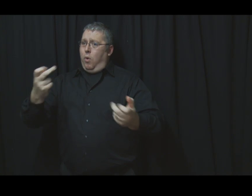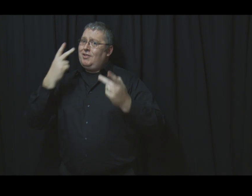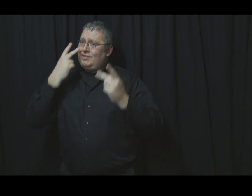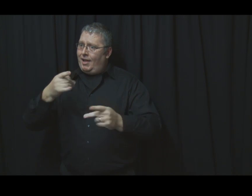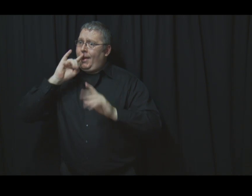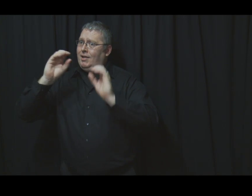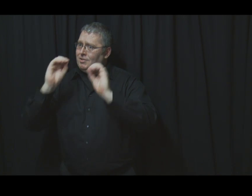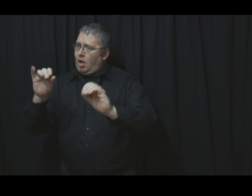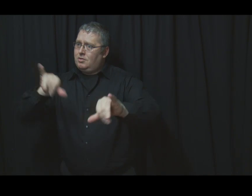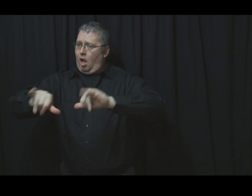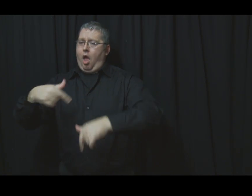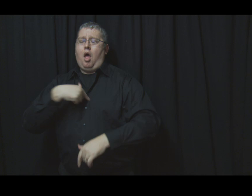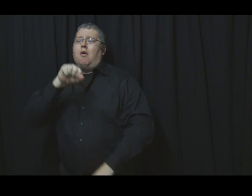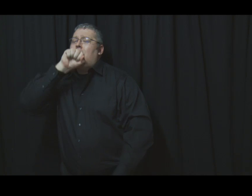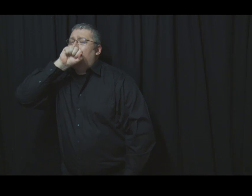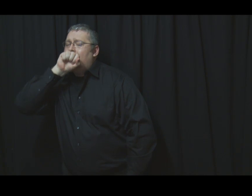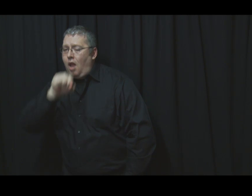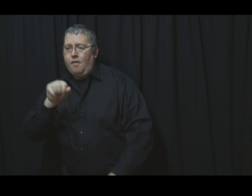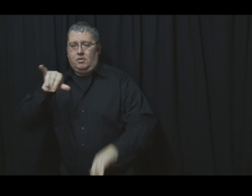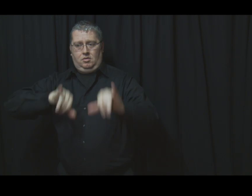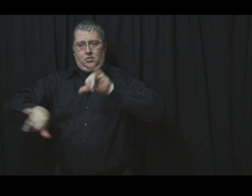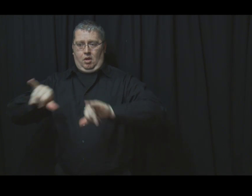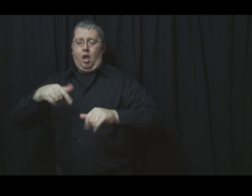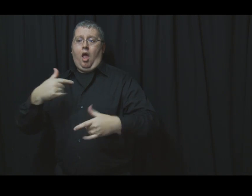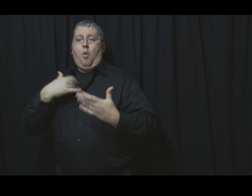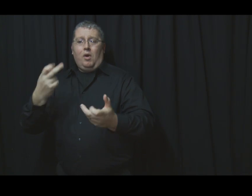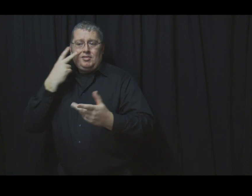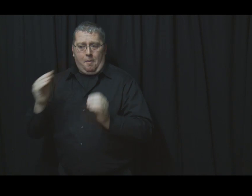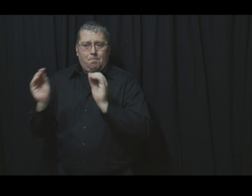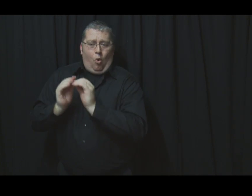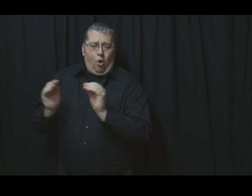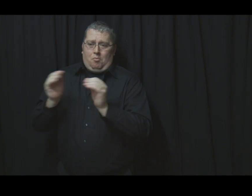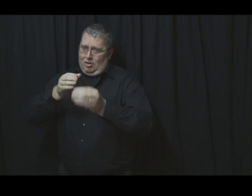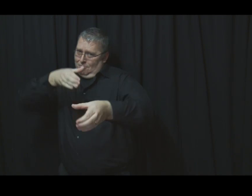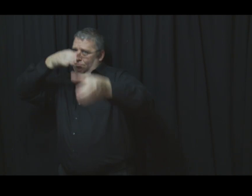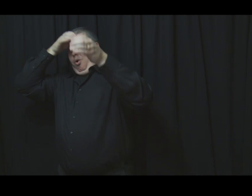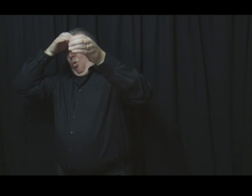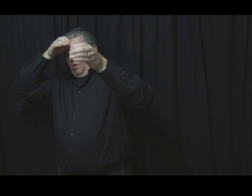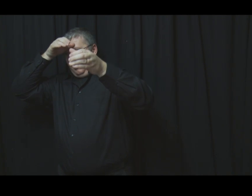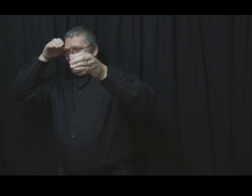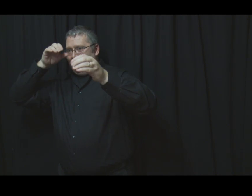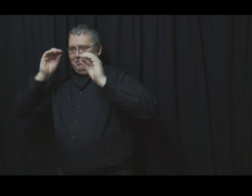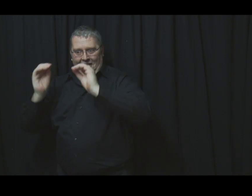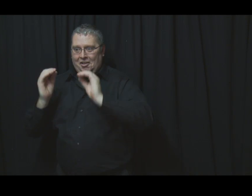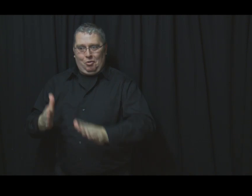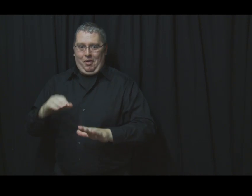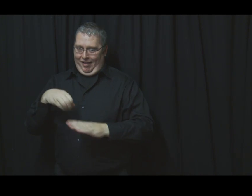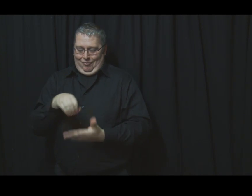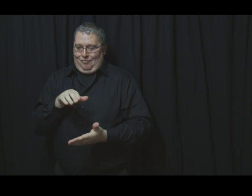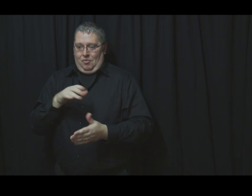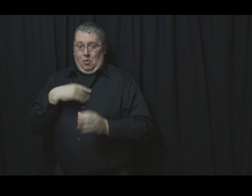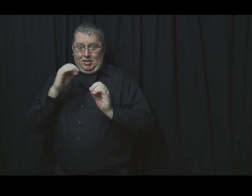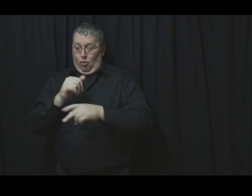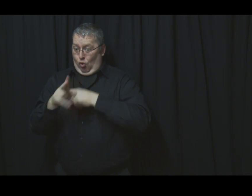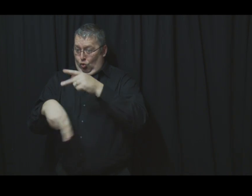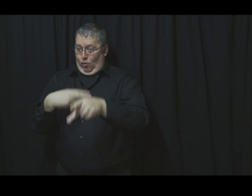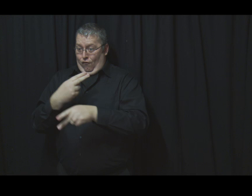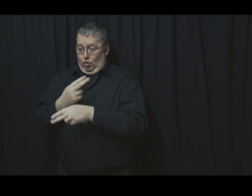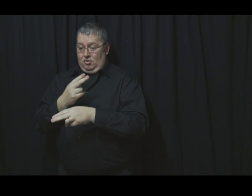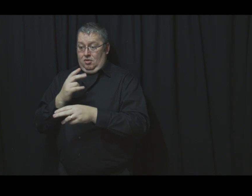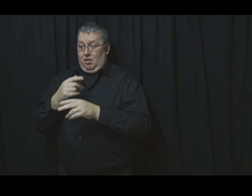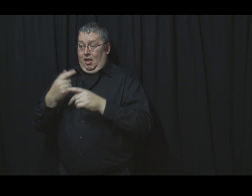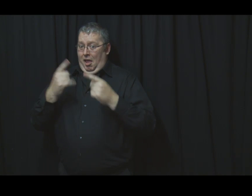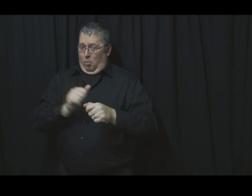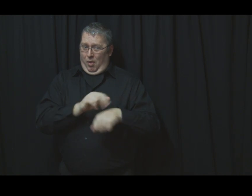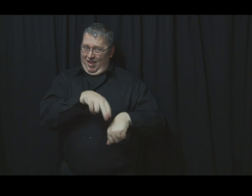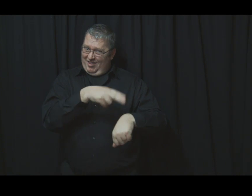I love science. I want to see more Dr. Demadians in the world. You know, if we teach them the whole universe is a result of natural processes and